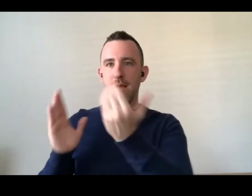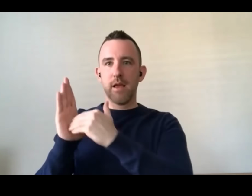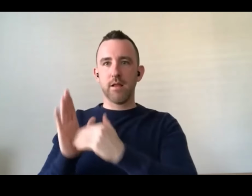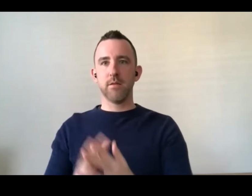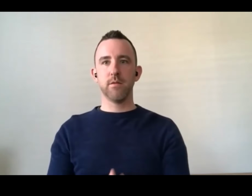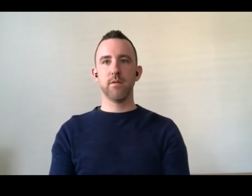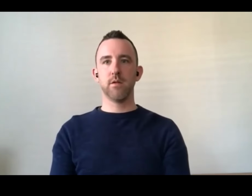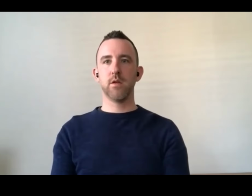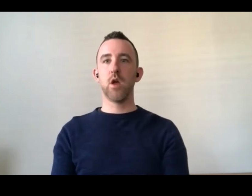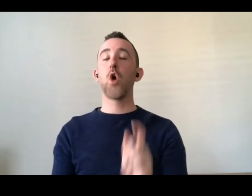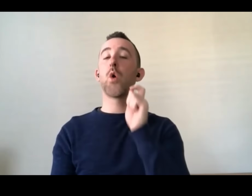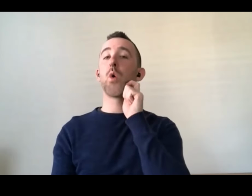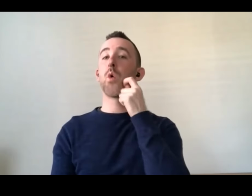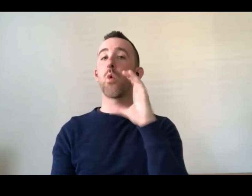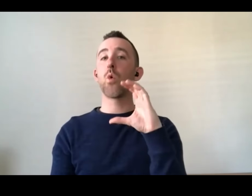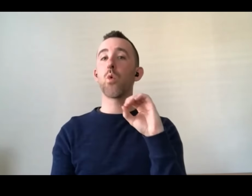Cool.